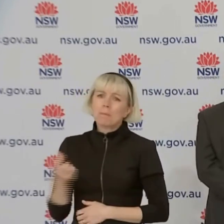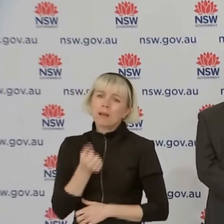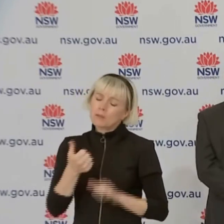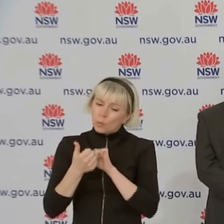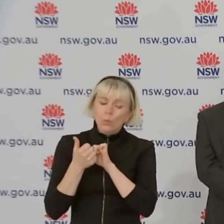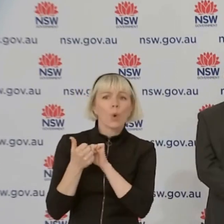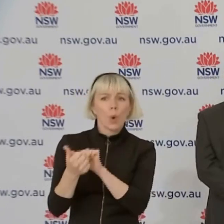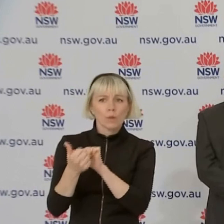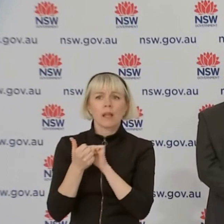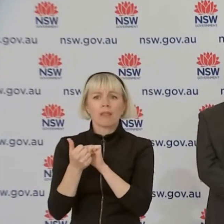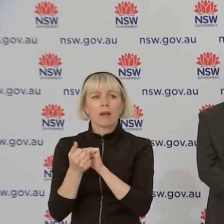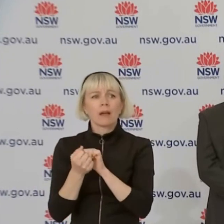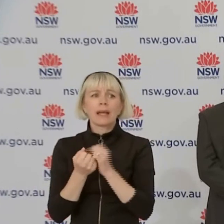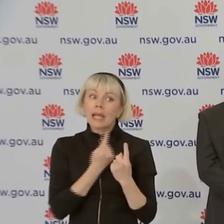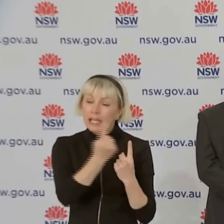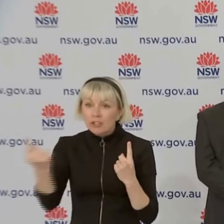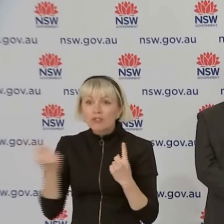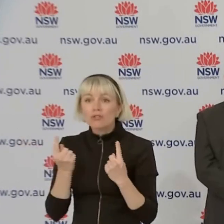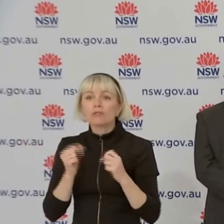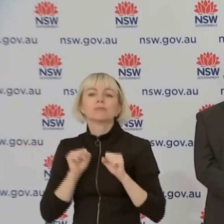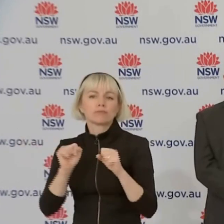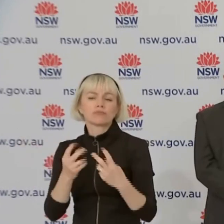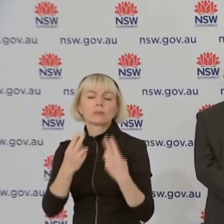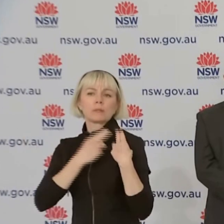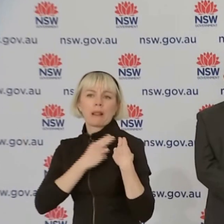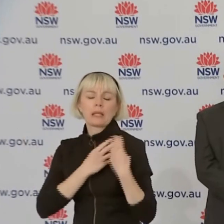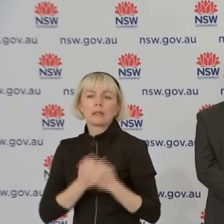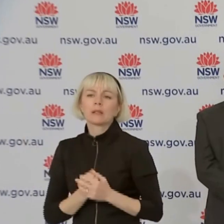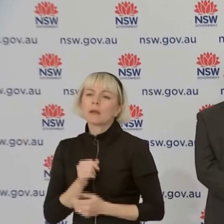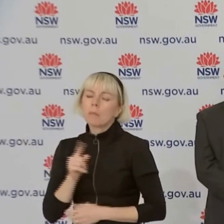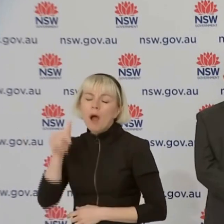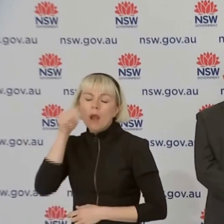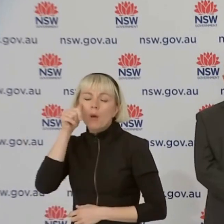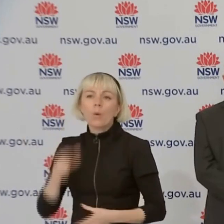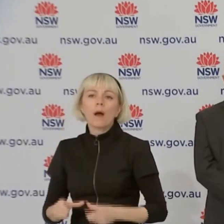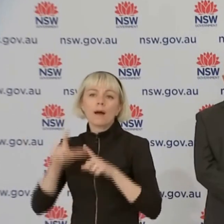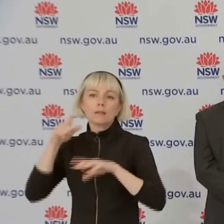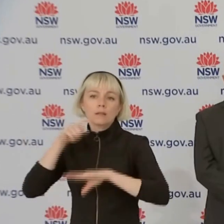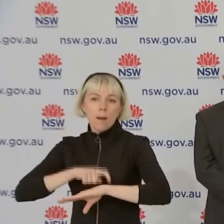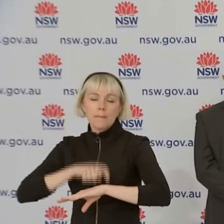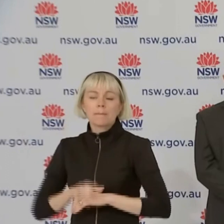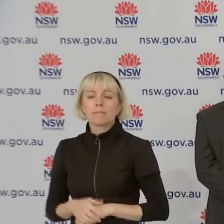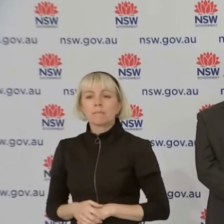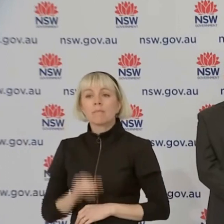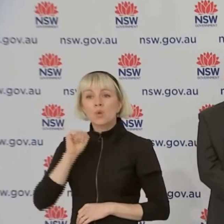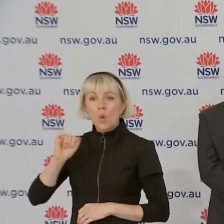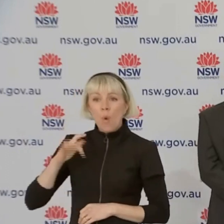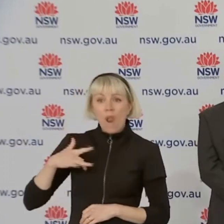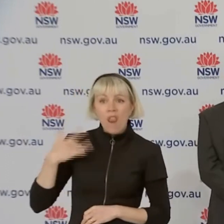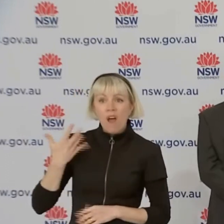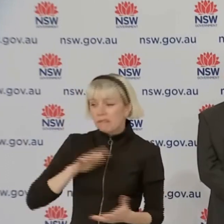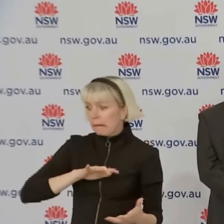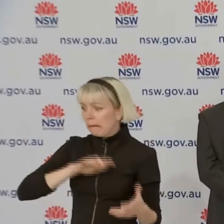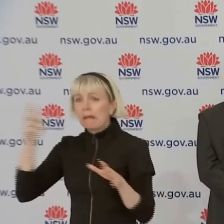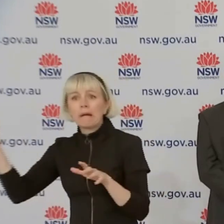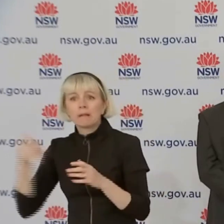happen. And we are all in this together. Every single person in this state is doing it tough at the moment to varying degrees. Everybody has put life on hold. I mean, there